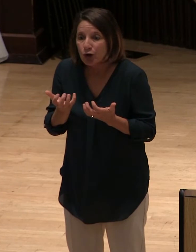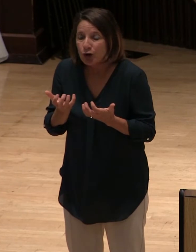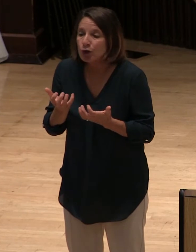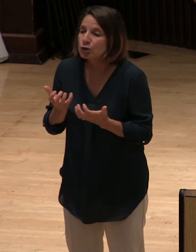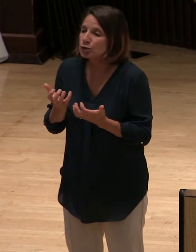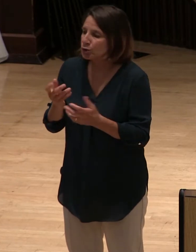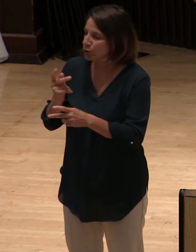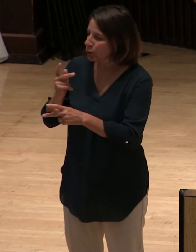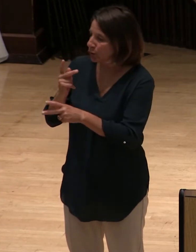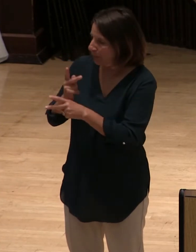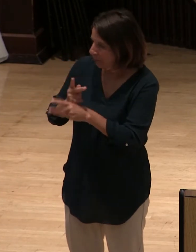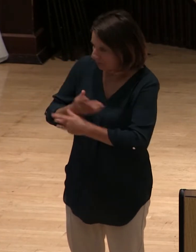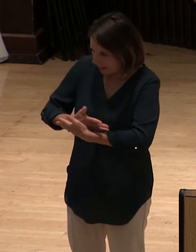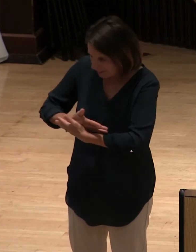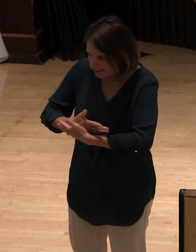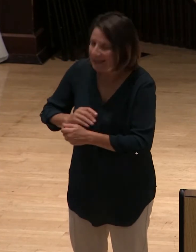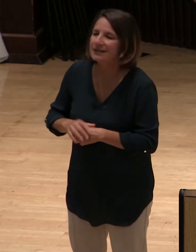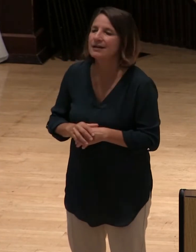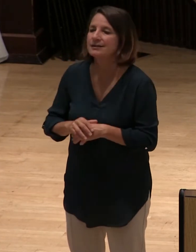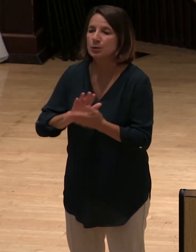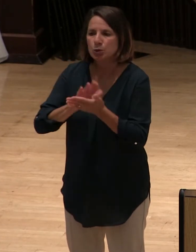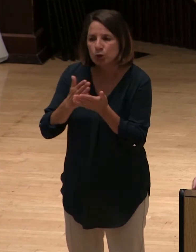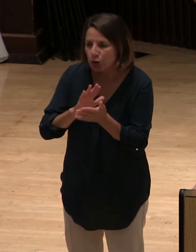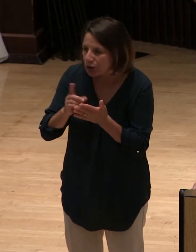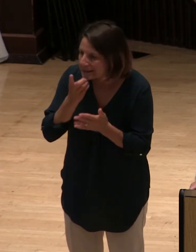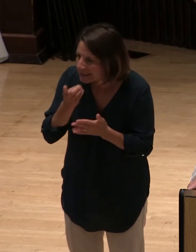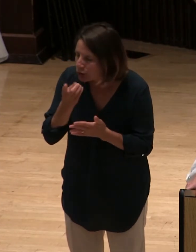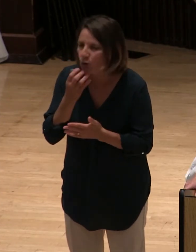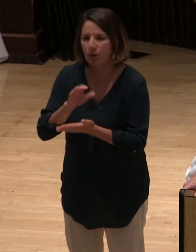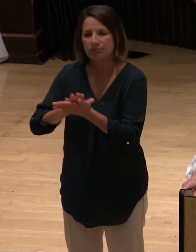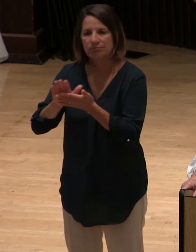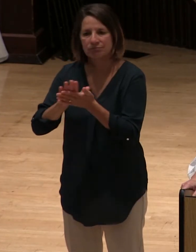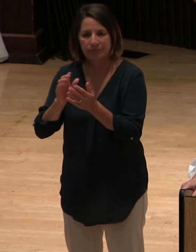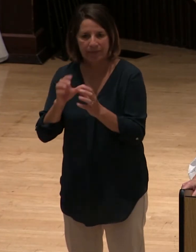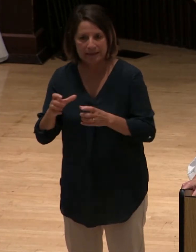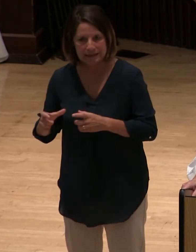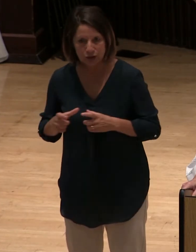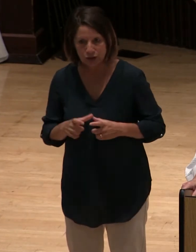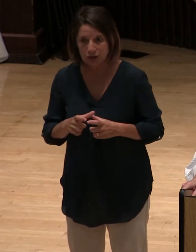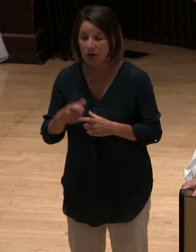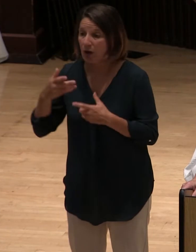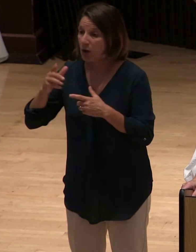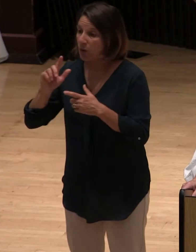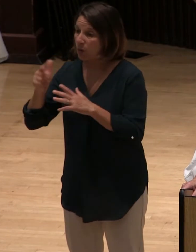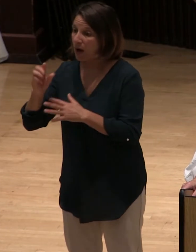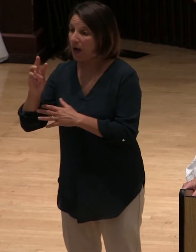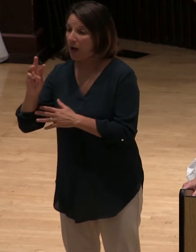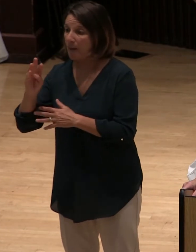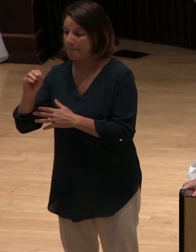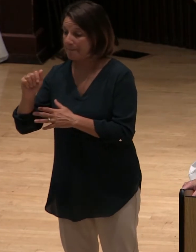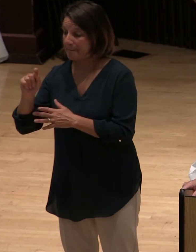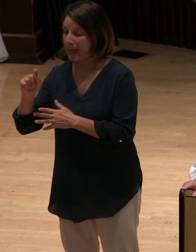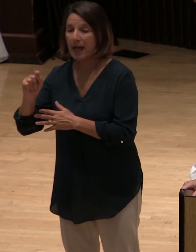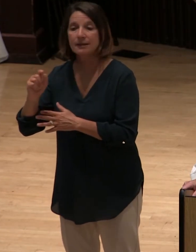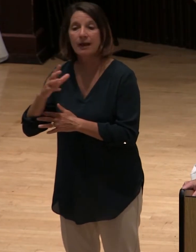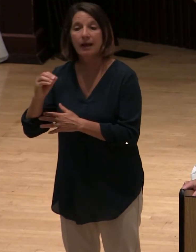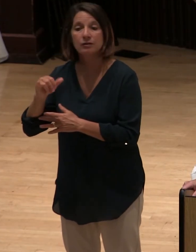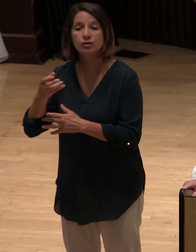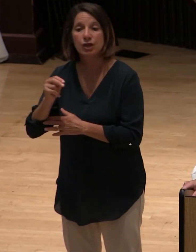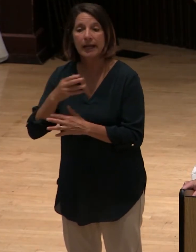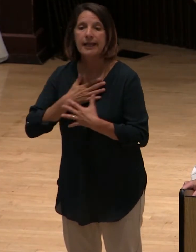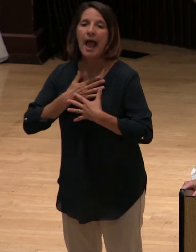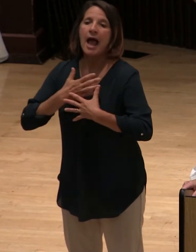babysit or cook dinner or clean up the dishes while Matt and Jenna catch their breath and snuggle their